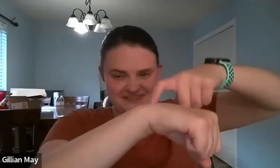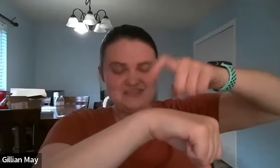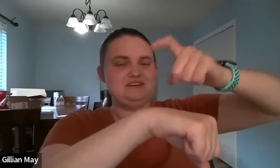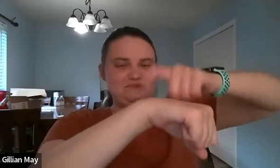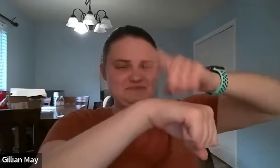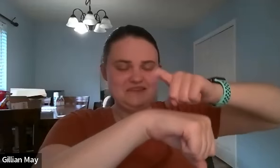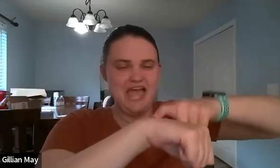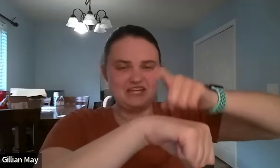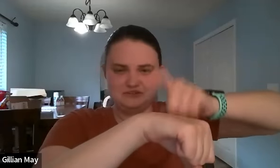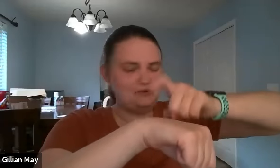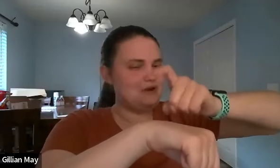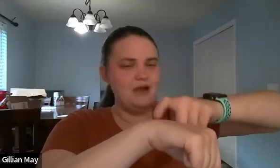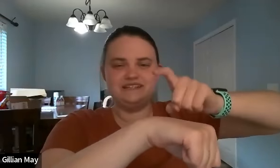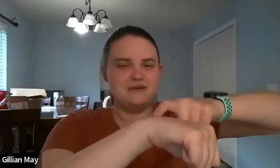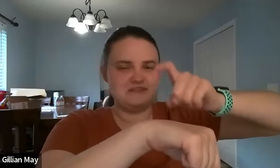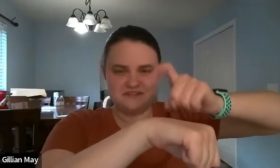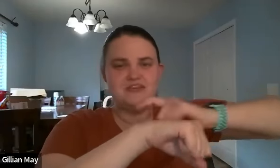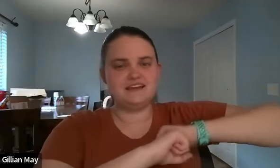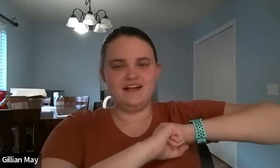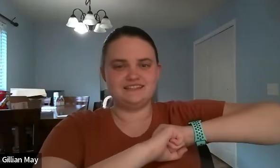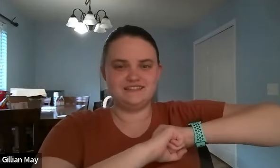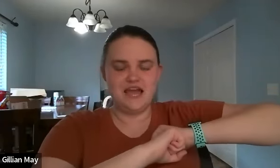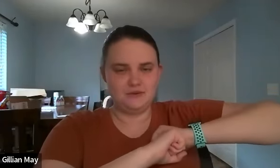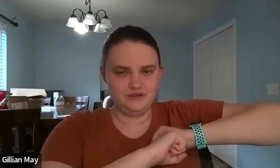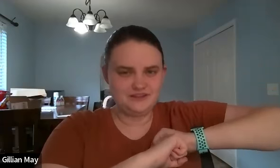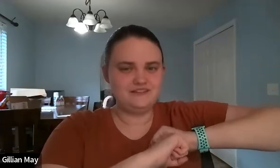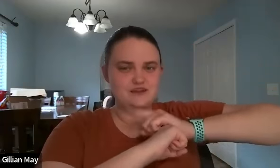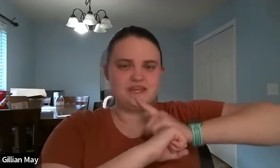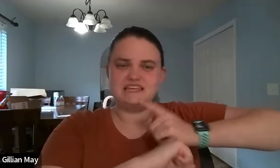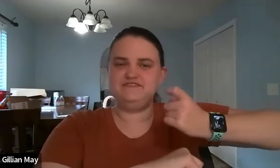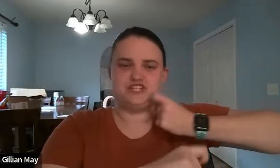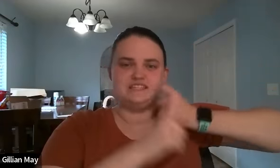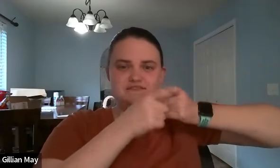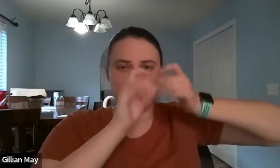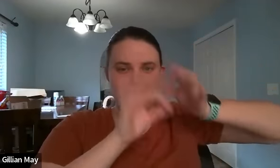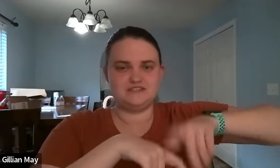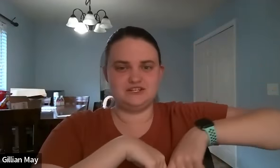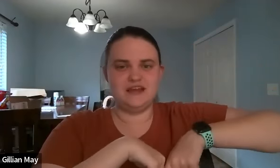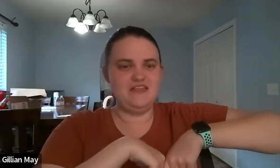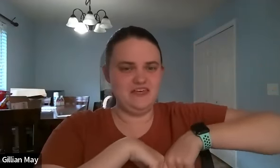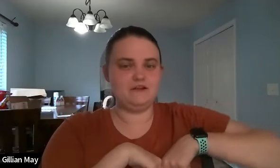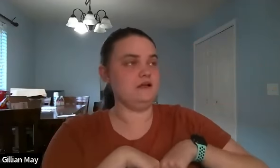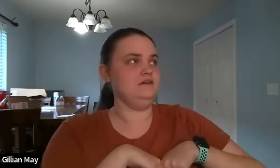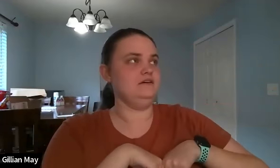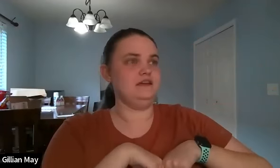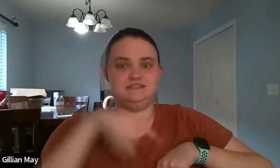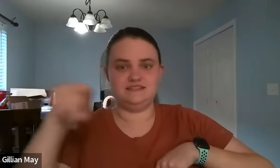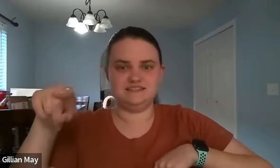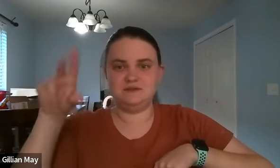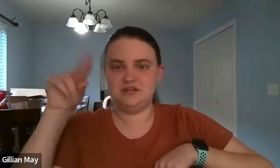thank you. You don't know how many times I've done that in class. I will literally tell my kids, I just gave you the answer. And then they're like, it's this. And I'm like, no,